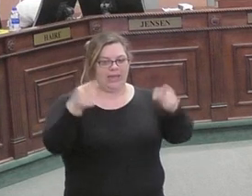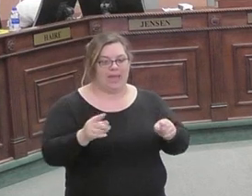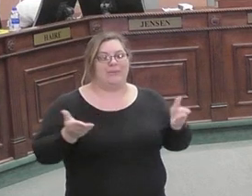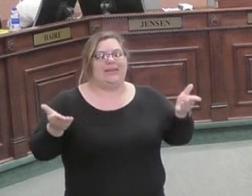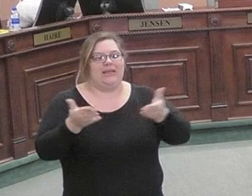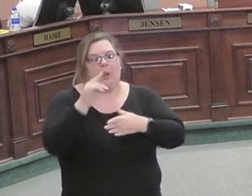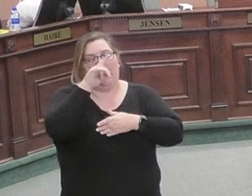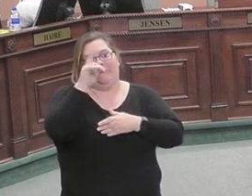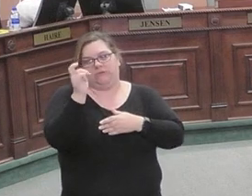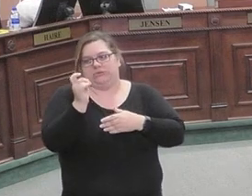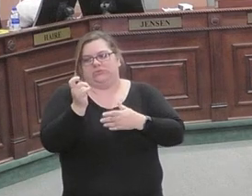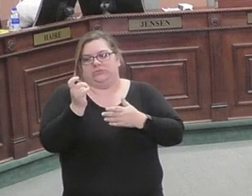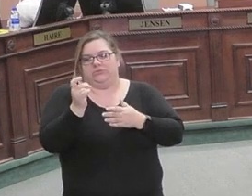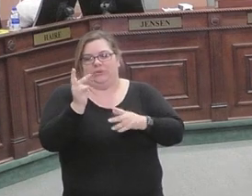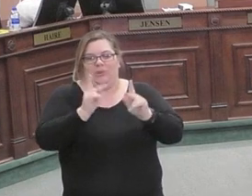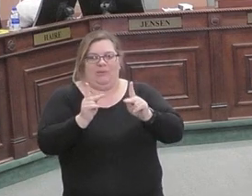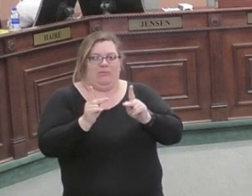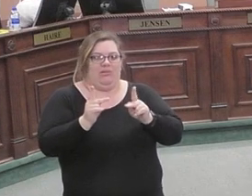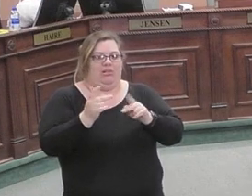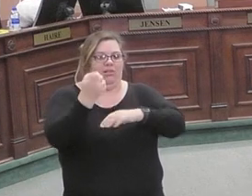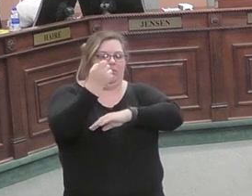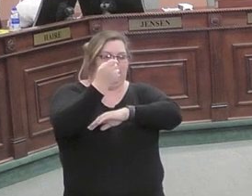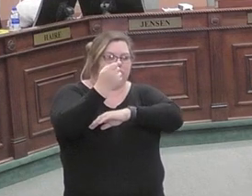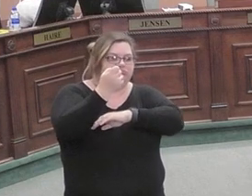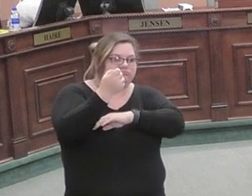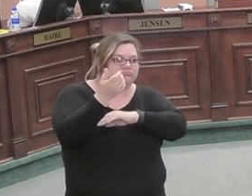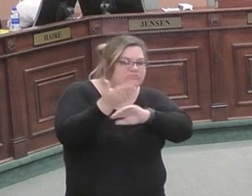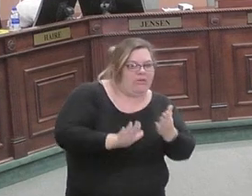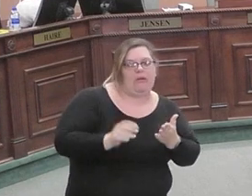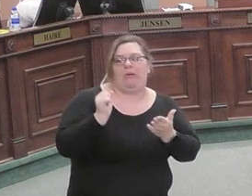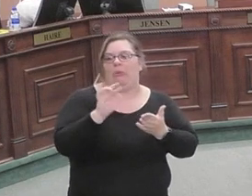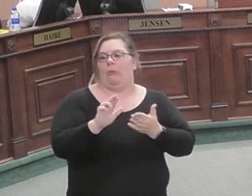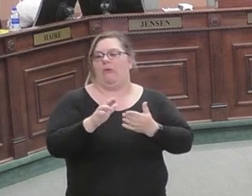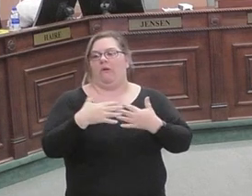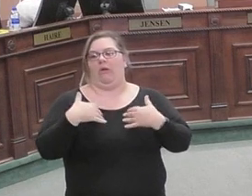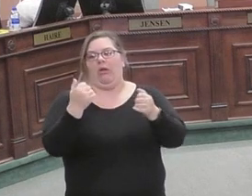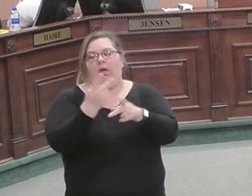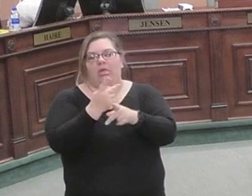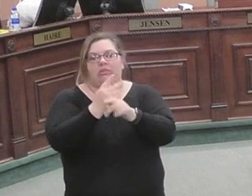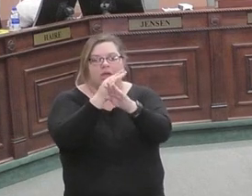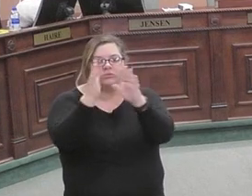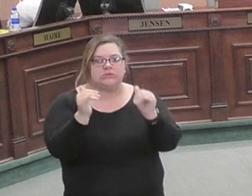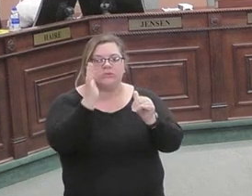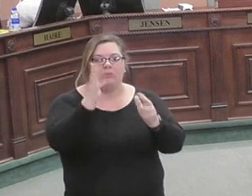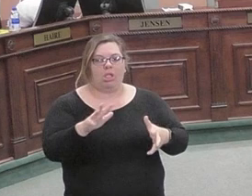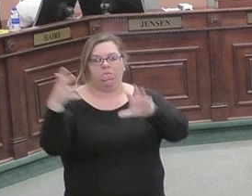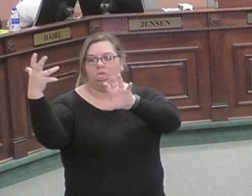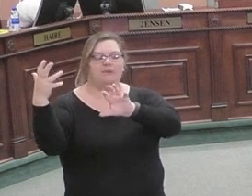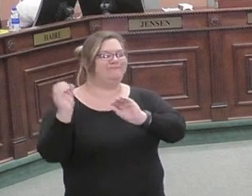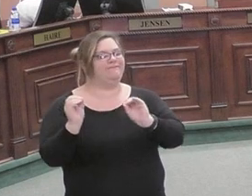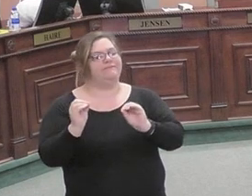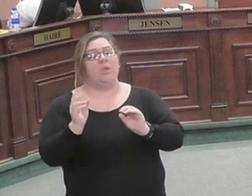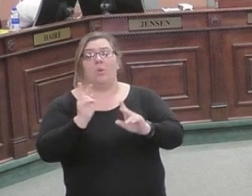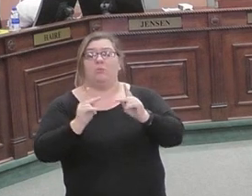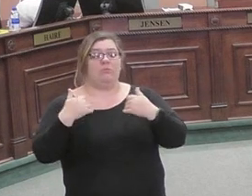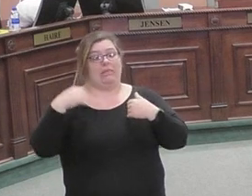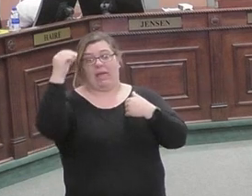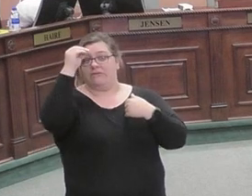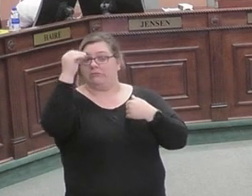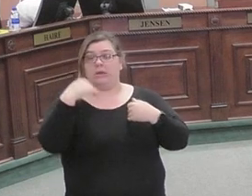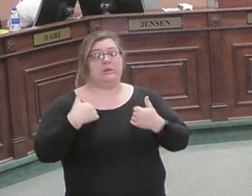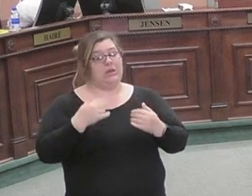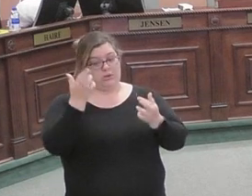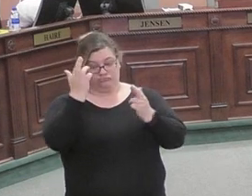us lives or our healthcare system to collapse. And so for those who have an opinion about it, I'm sure they have one and I respect